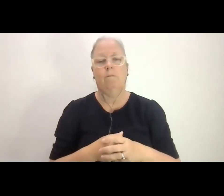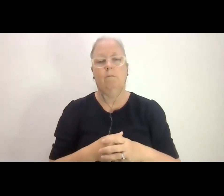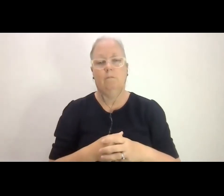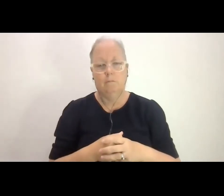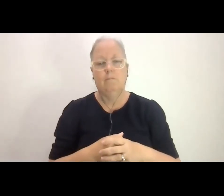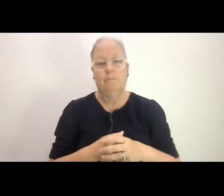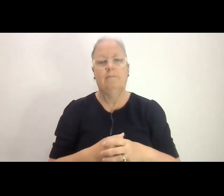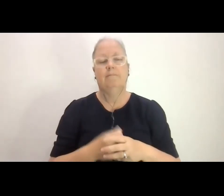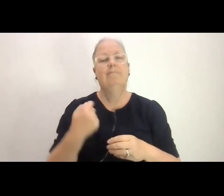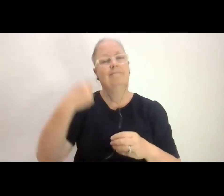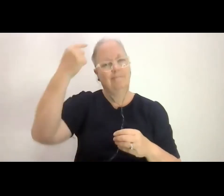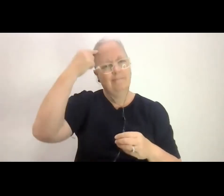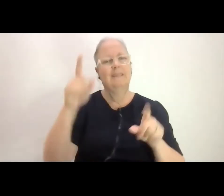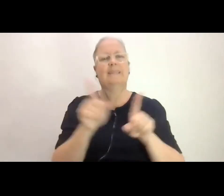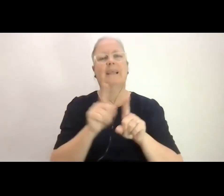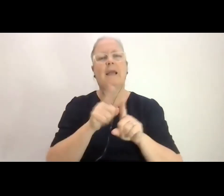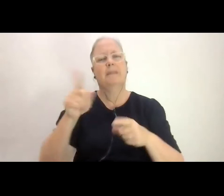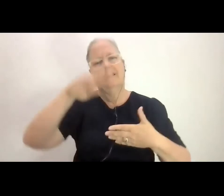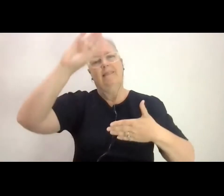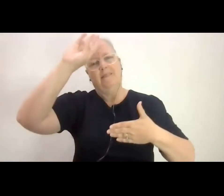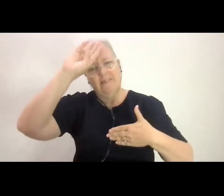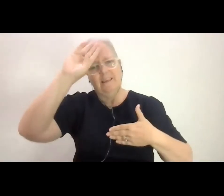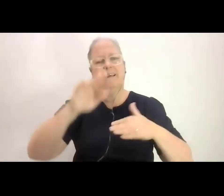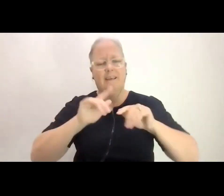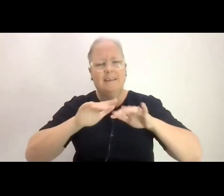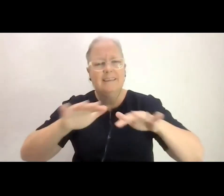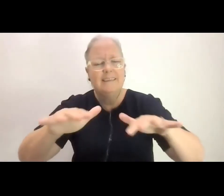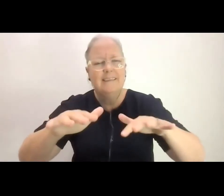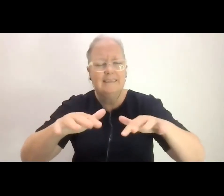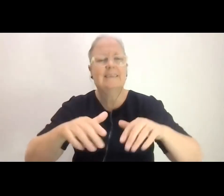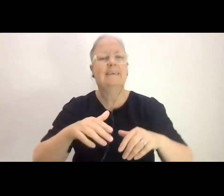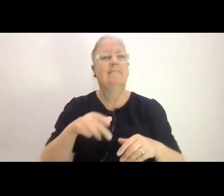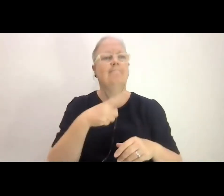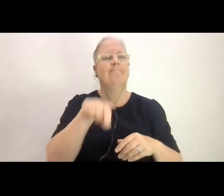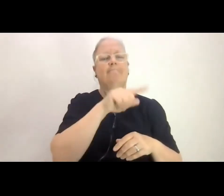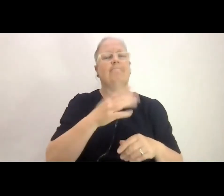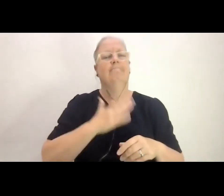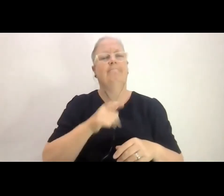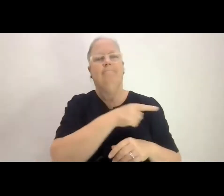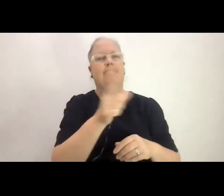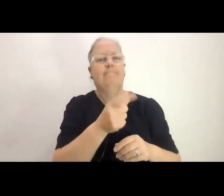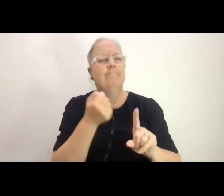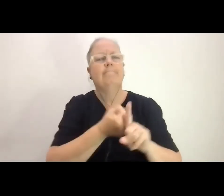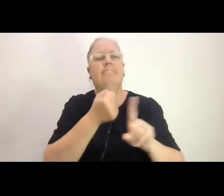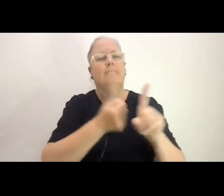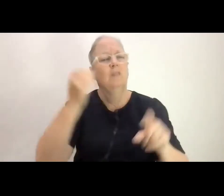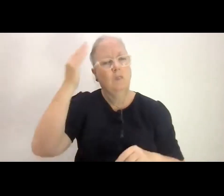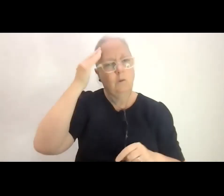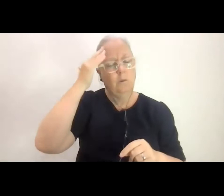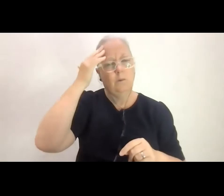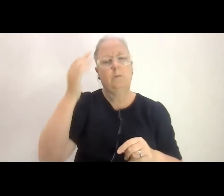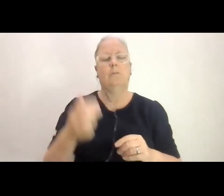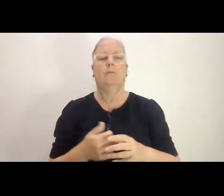disease. We also, in our country, we also have a UAC accountability mechanism,